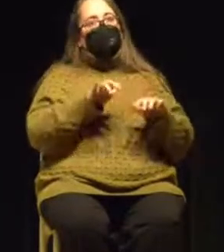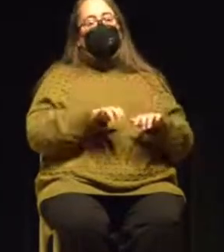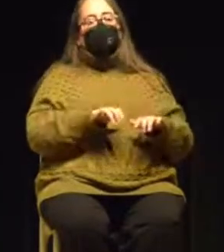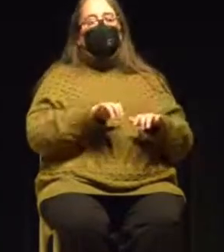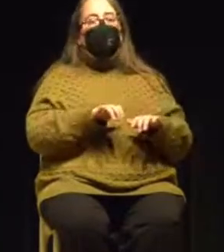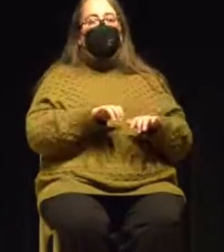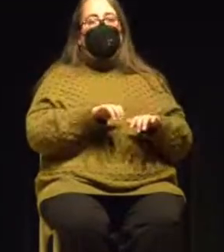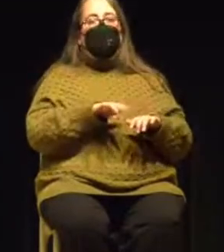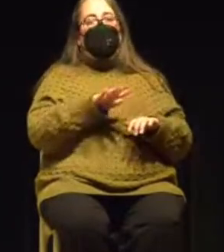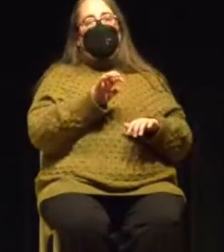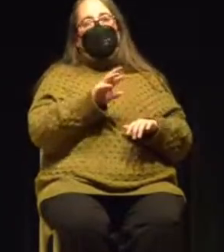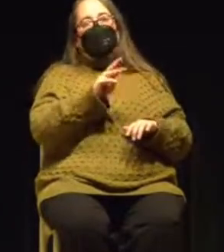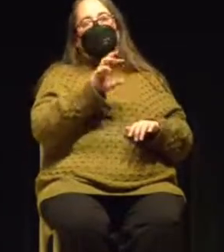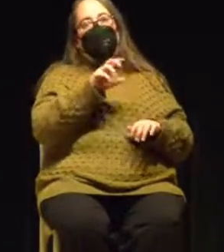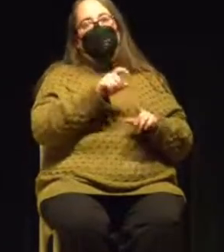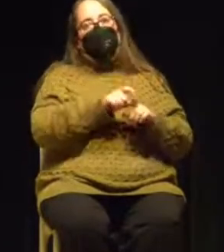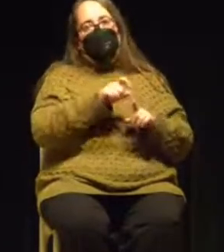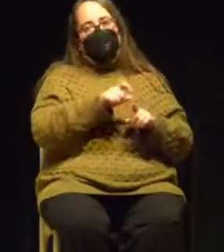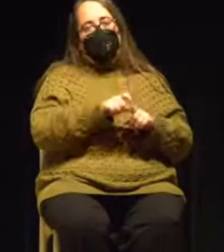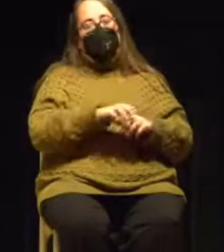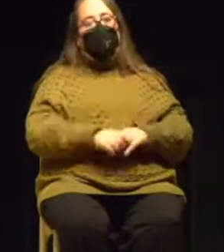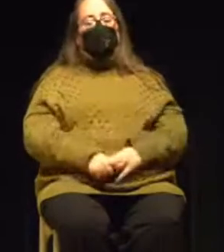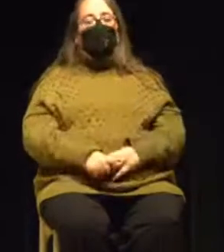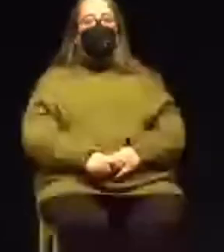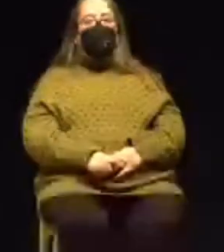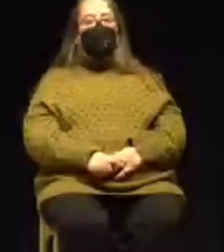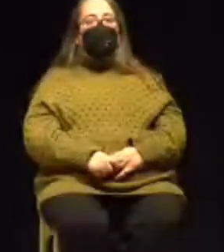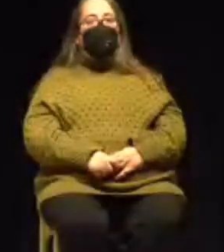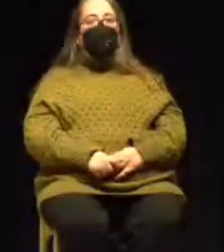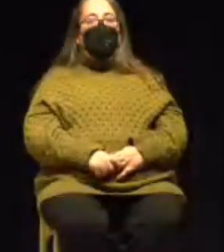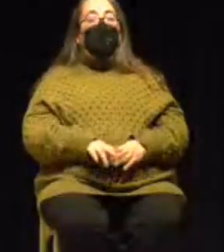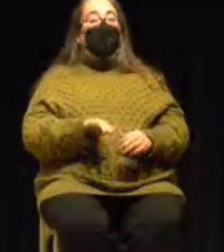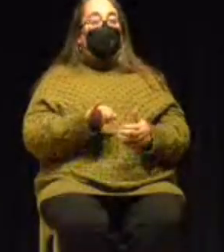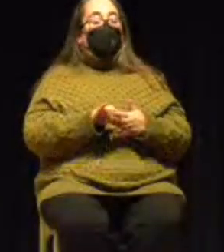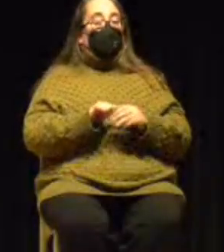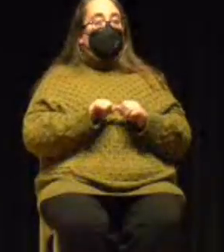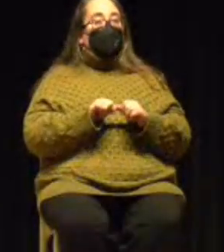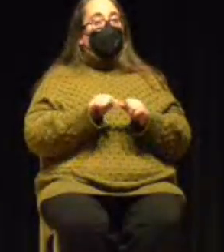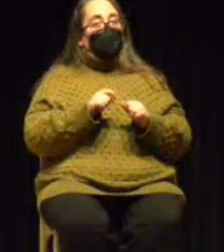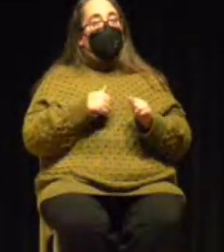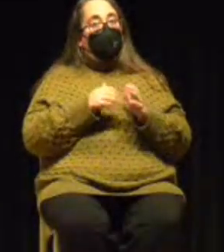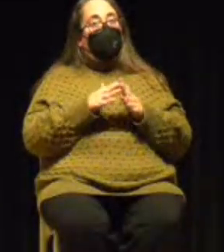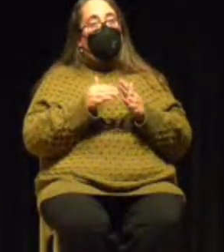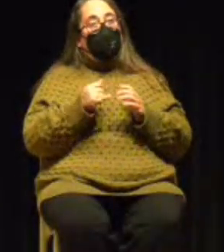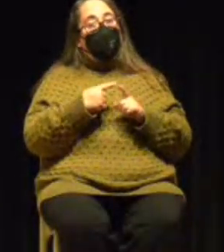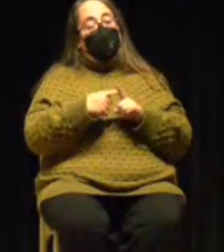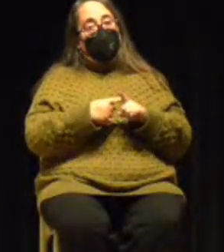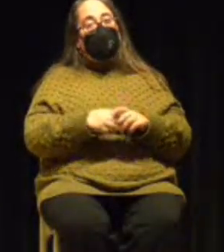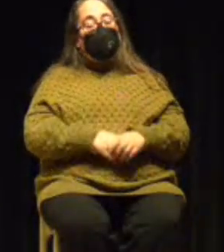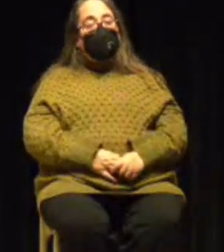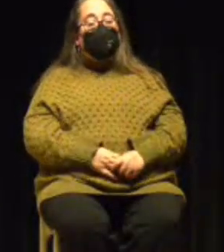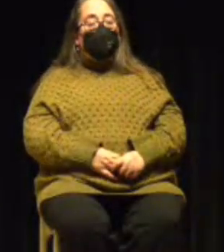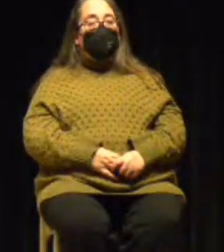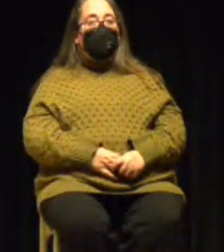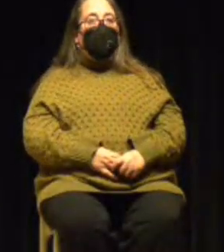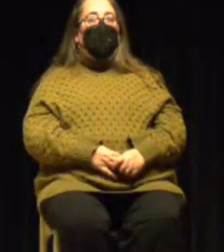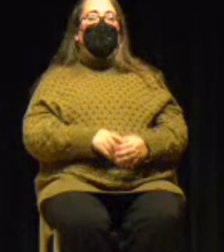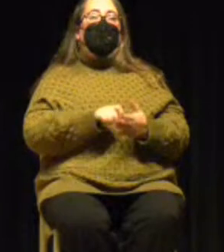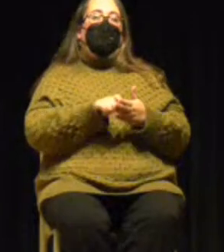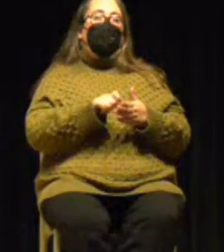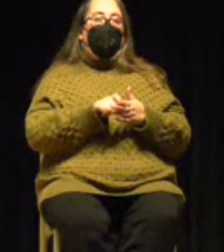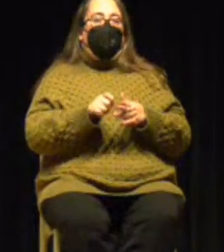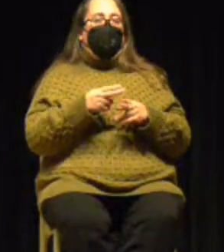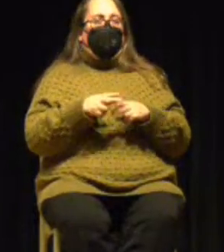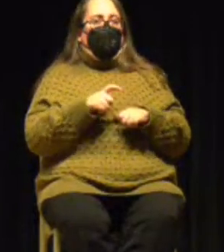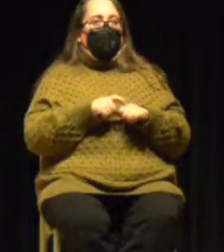like, you know, 500, 600 words. And if you could do that consistently, you will have a book in a couple of months, you know? So writing sprints work really